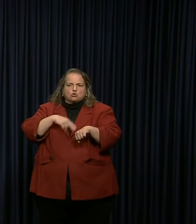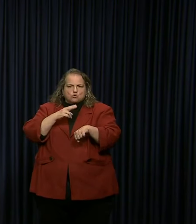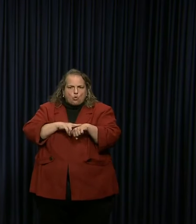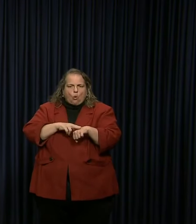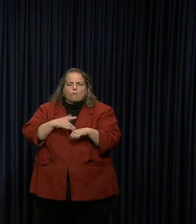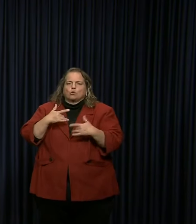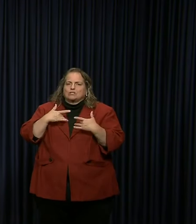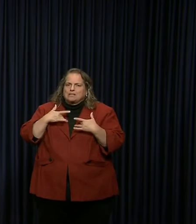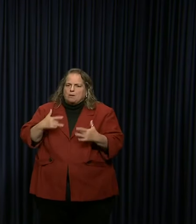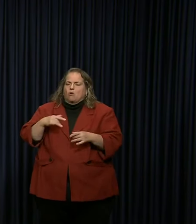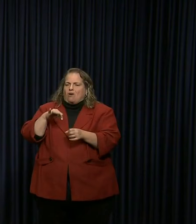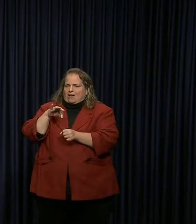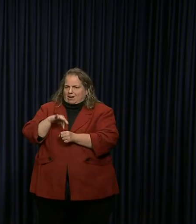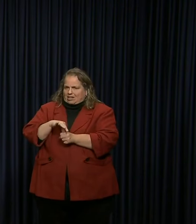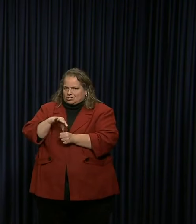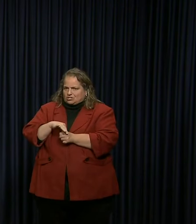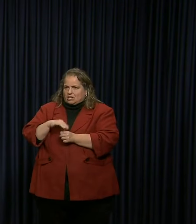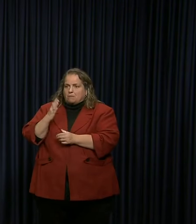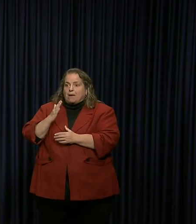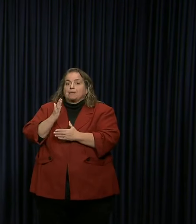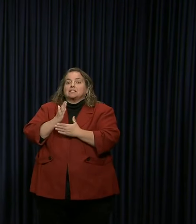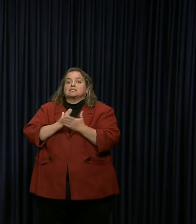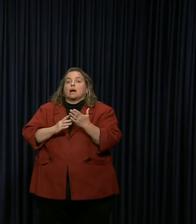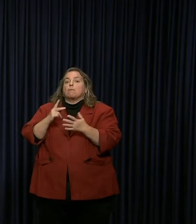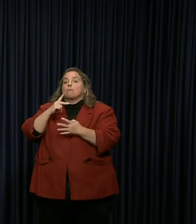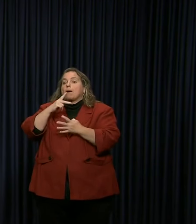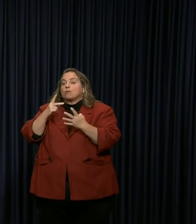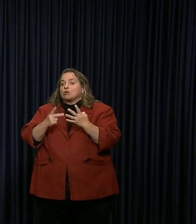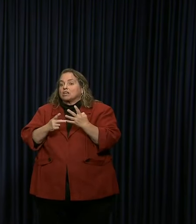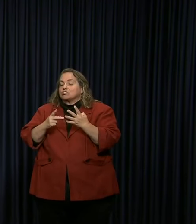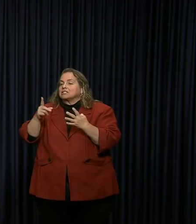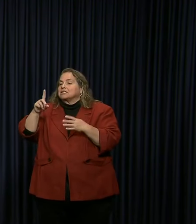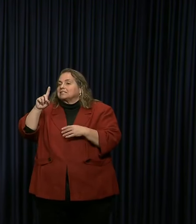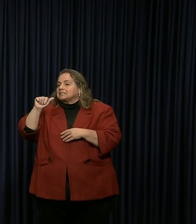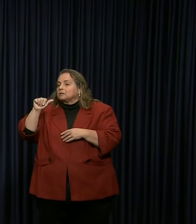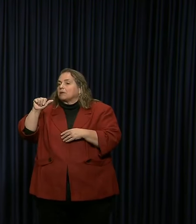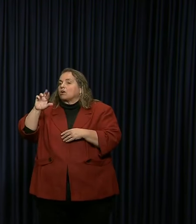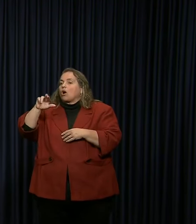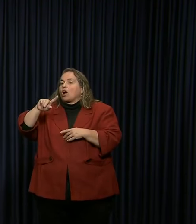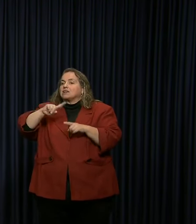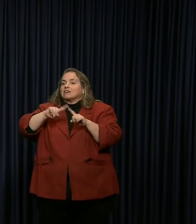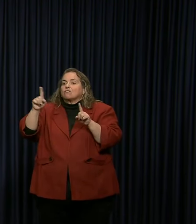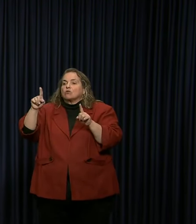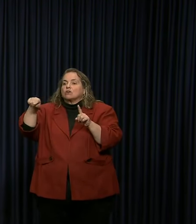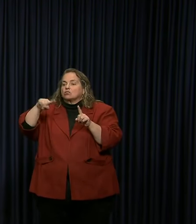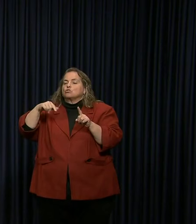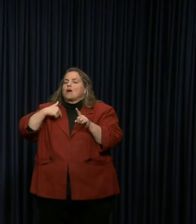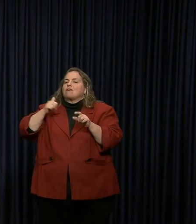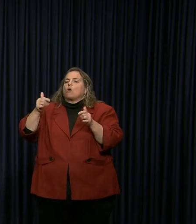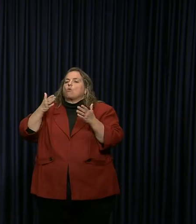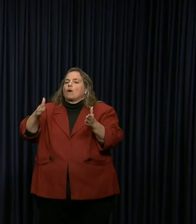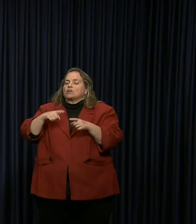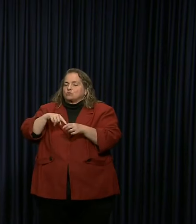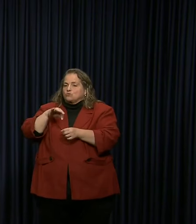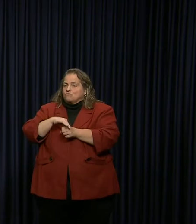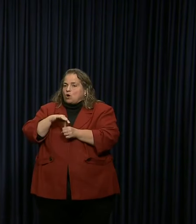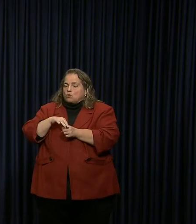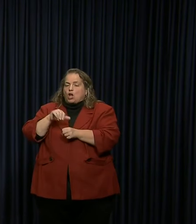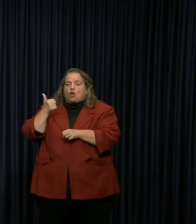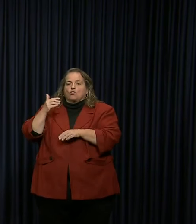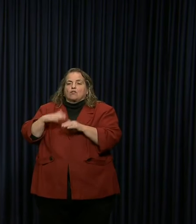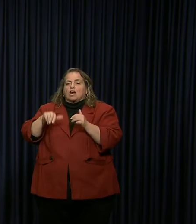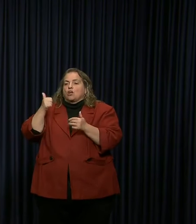may be some need for certain populations based on disability or others to have some way to vote other than